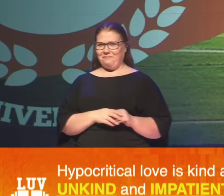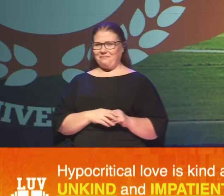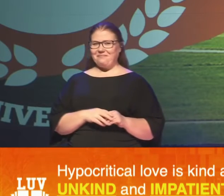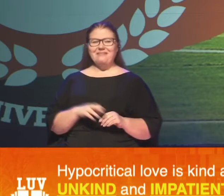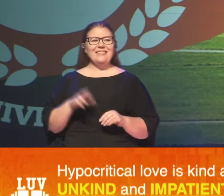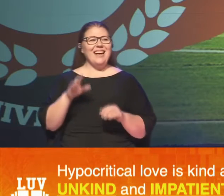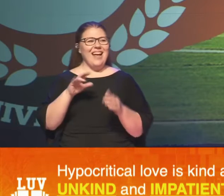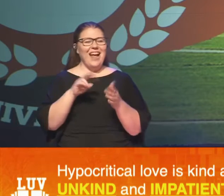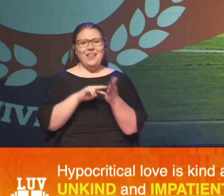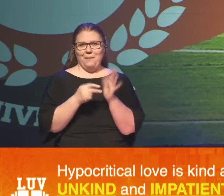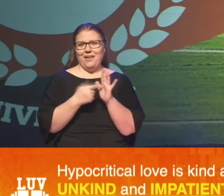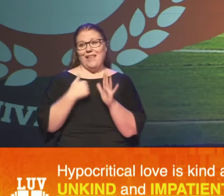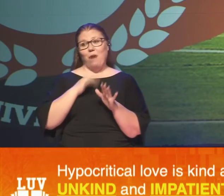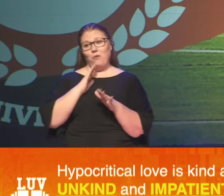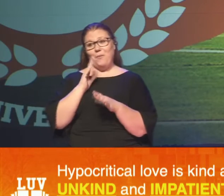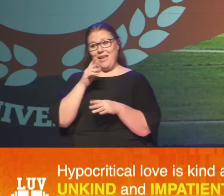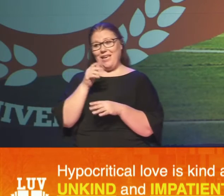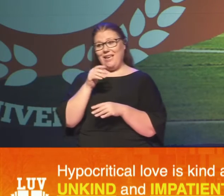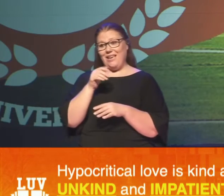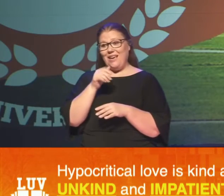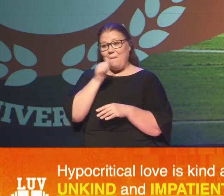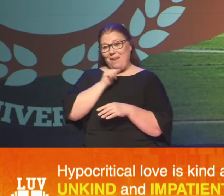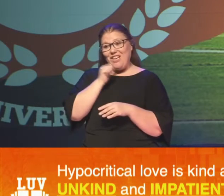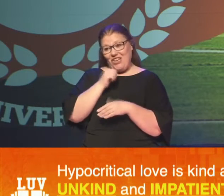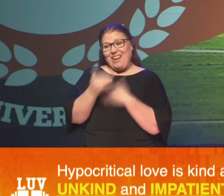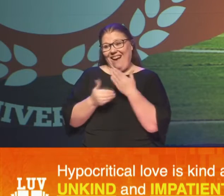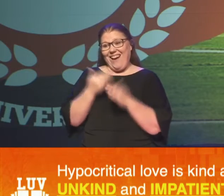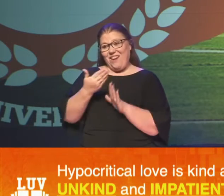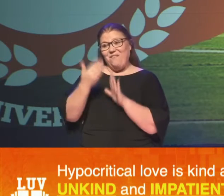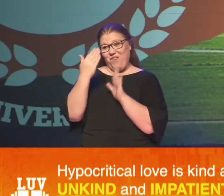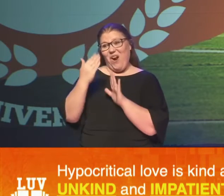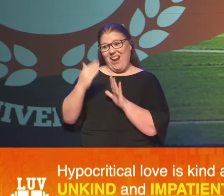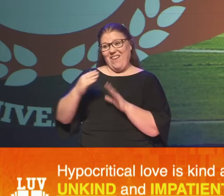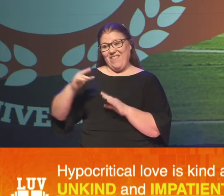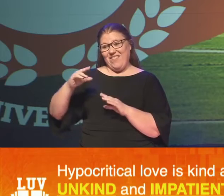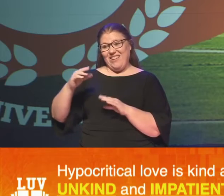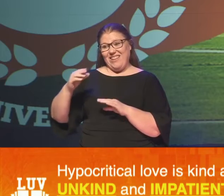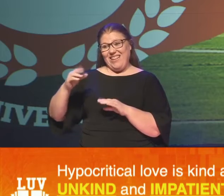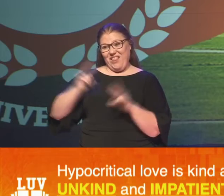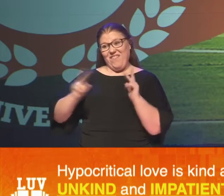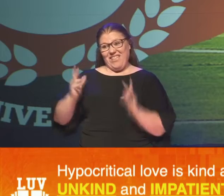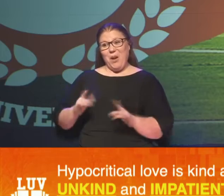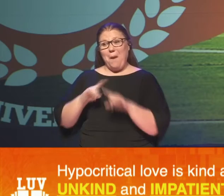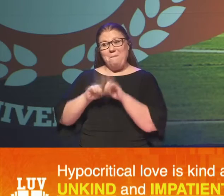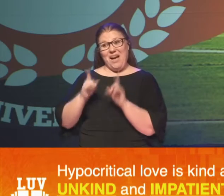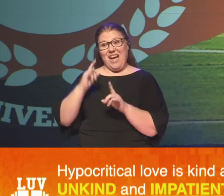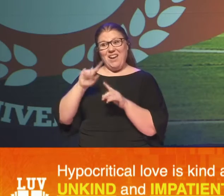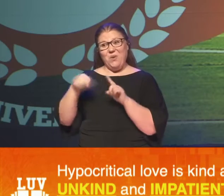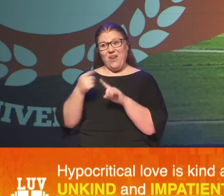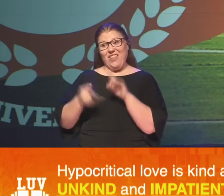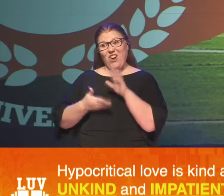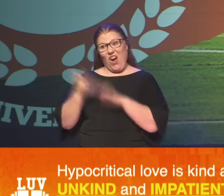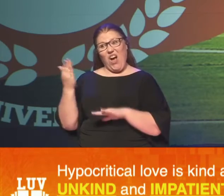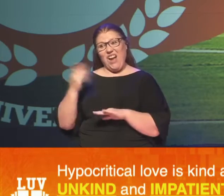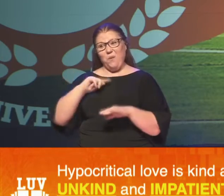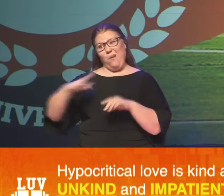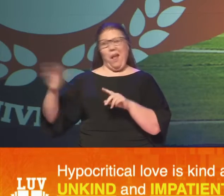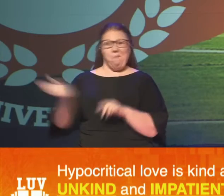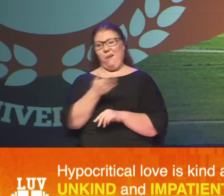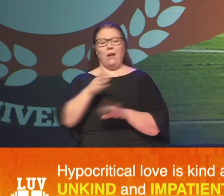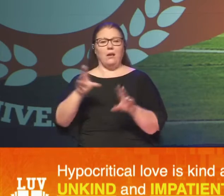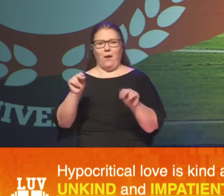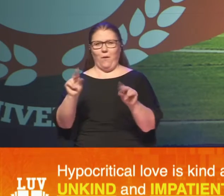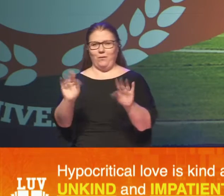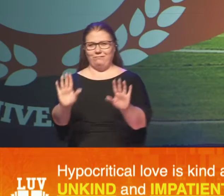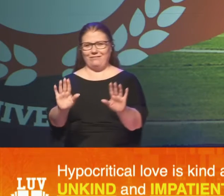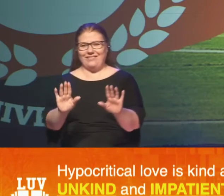Which basically means I will be kind and patient in front of our company, but when the audience is gone, I am going to whip you, right? Or whatever. You know. Hopefully you don't do that. It's